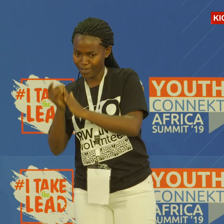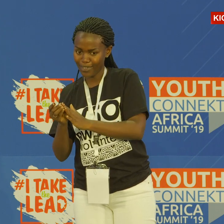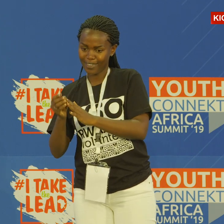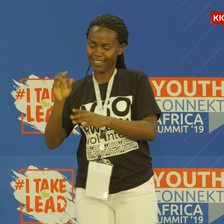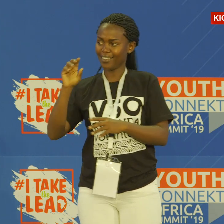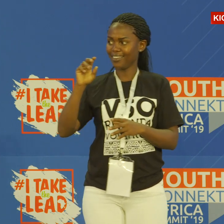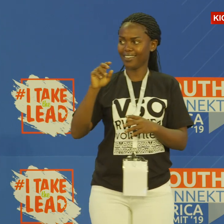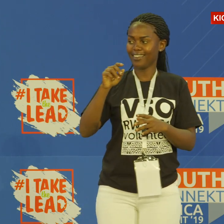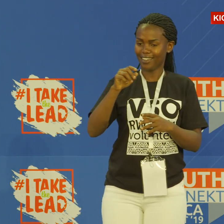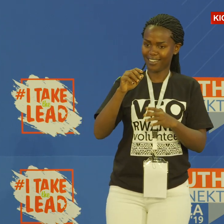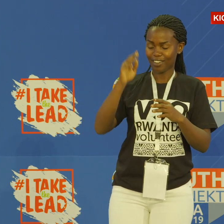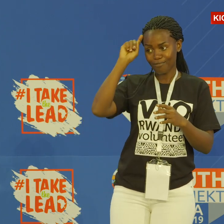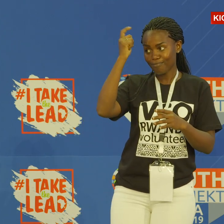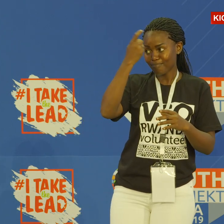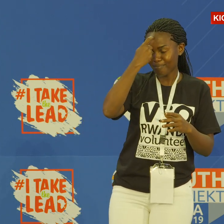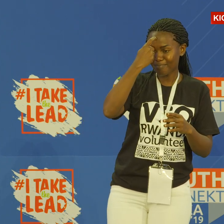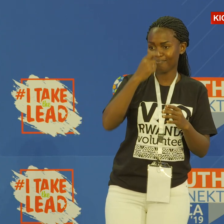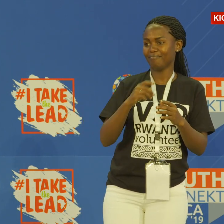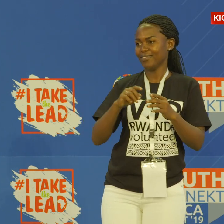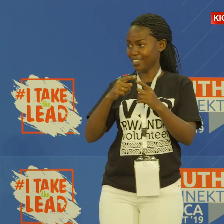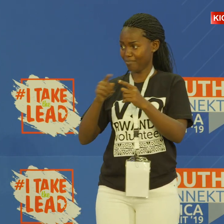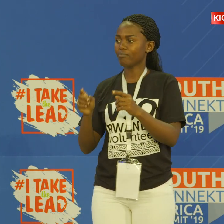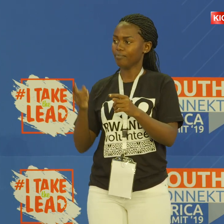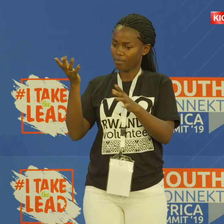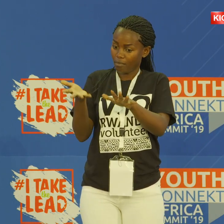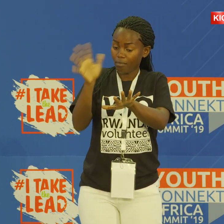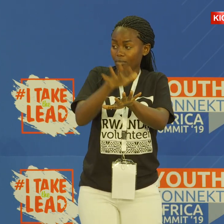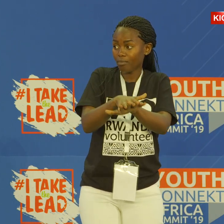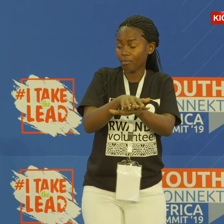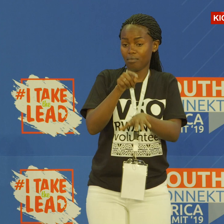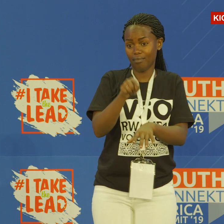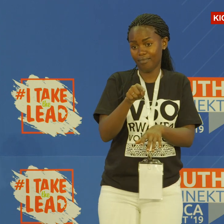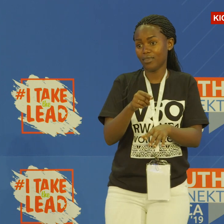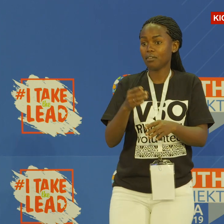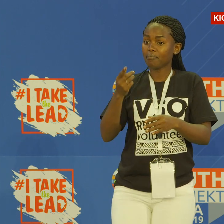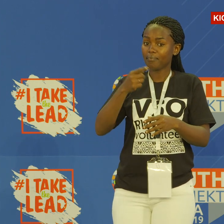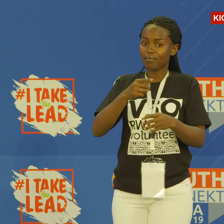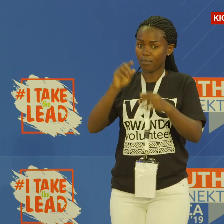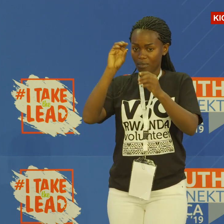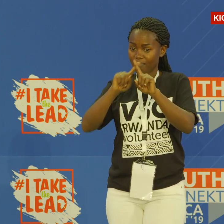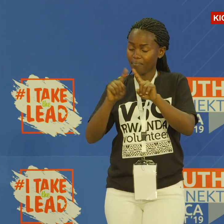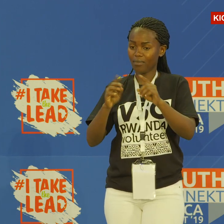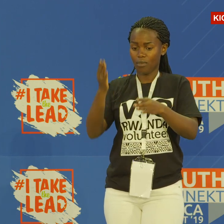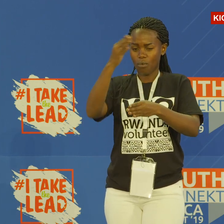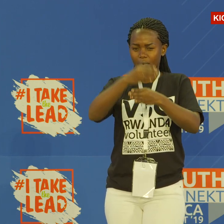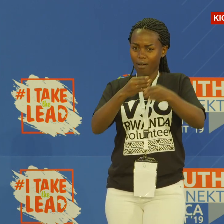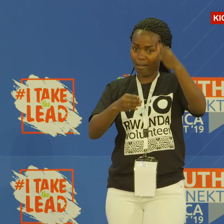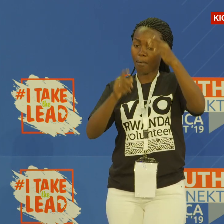development partners, government as well, to help young people to be